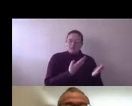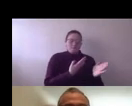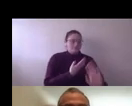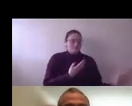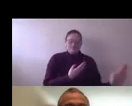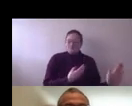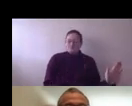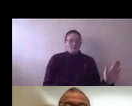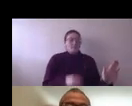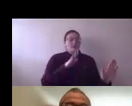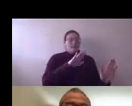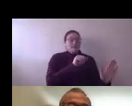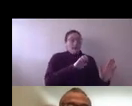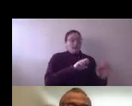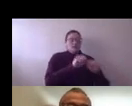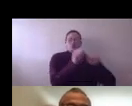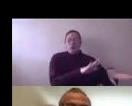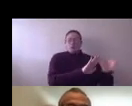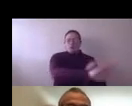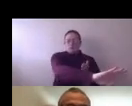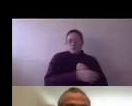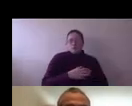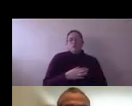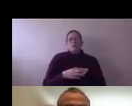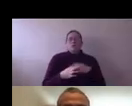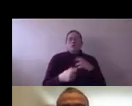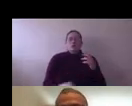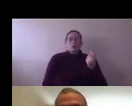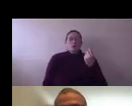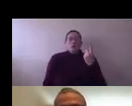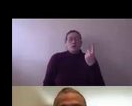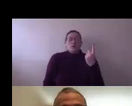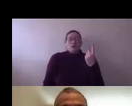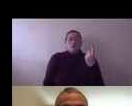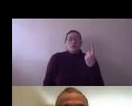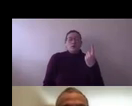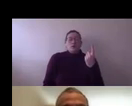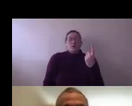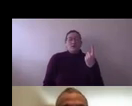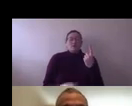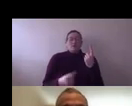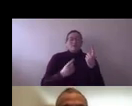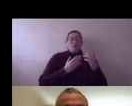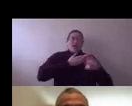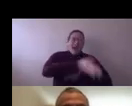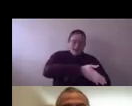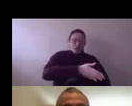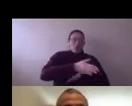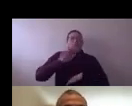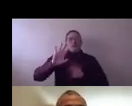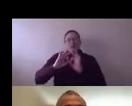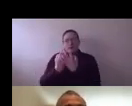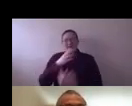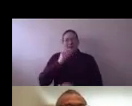his case was dropped, but not after, but it's only after he and his family suffered a great